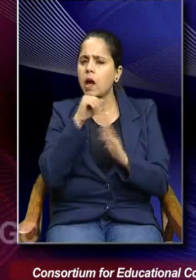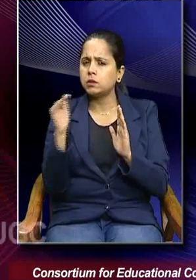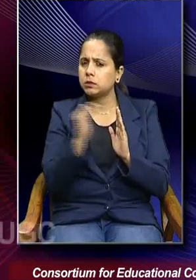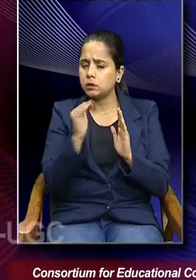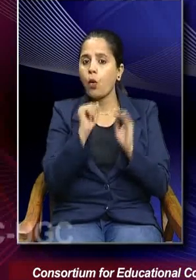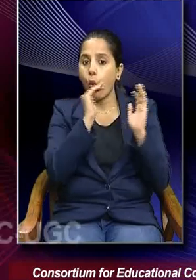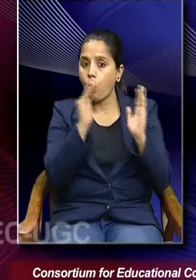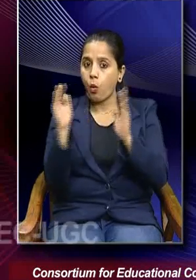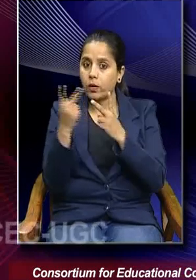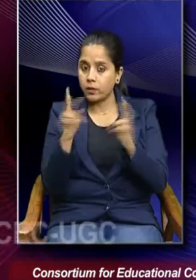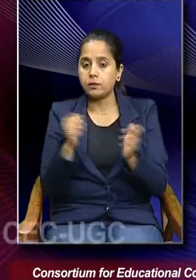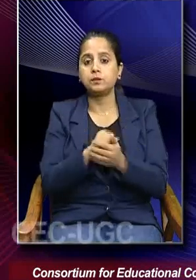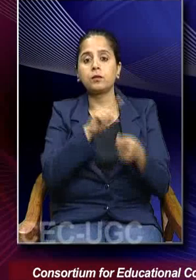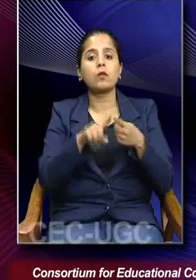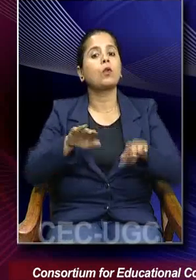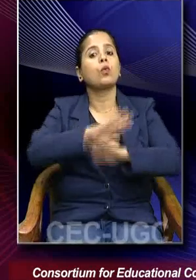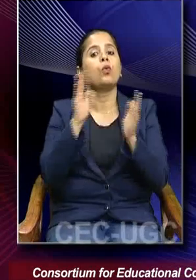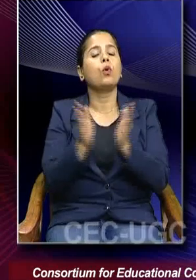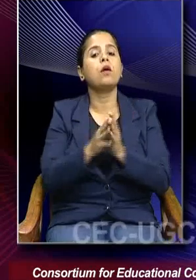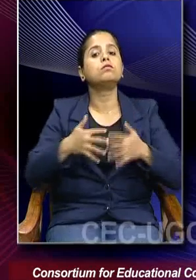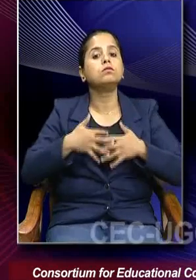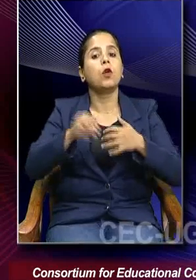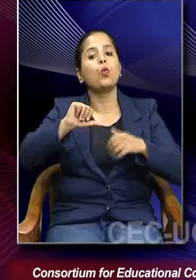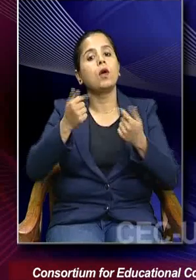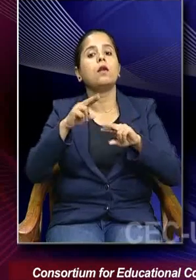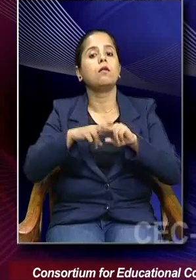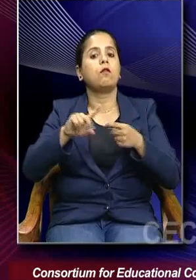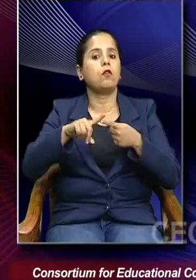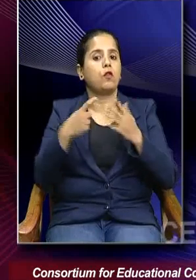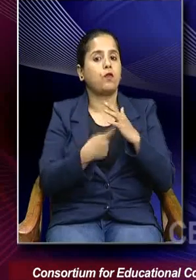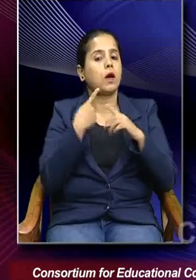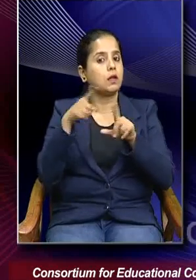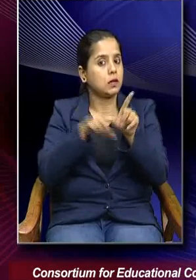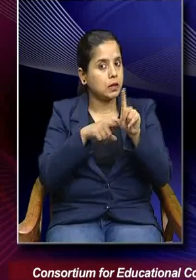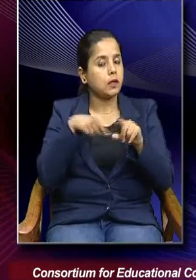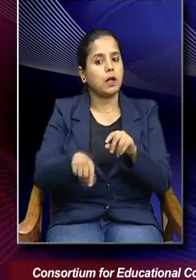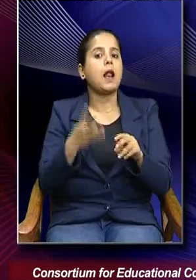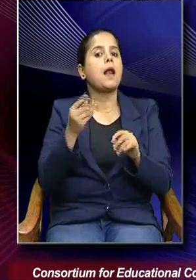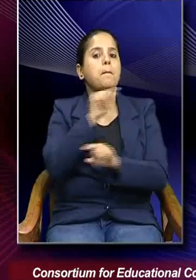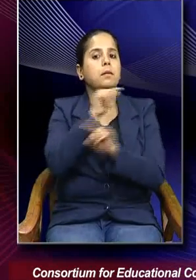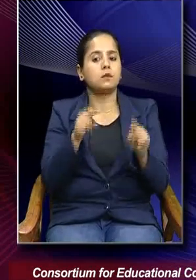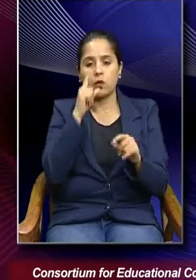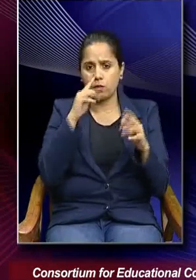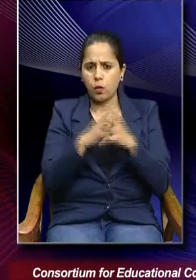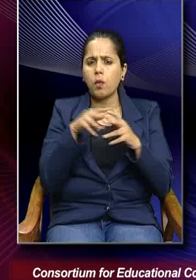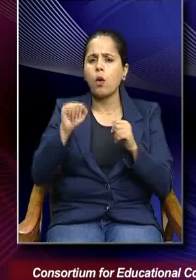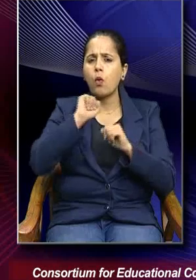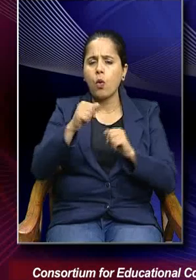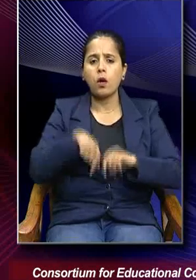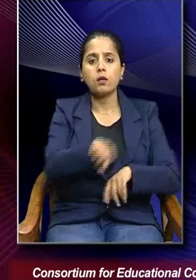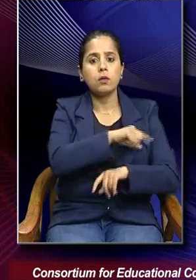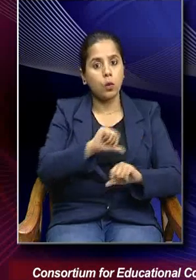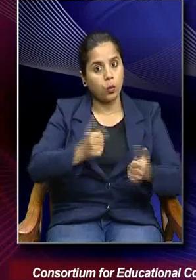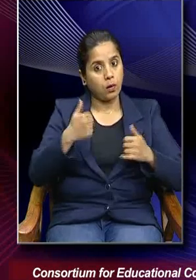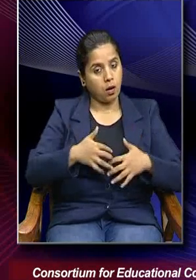And next is total fertility rate, the number of live birth per woman completing her